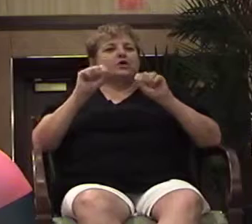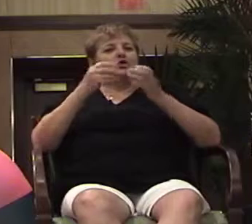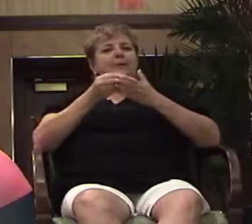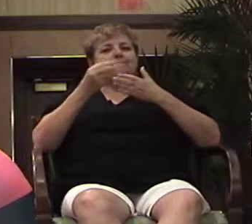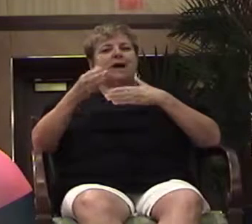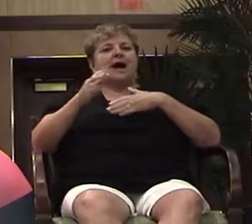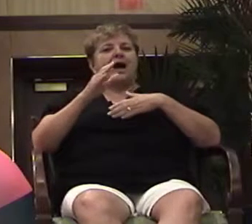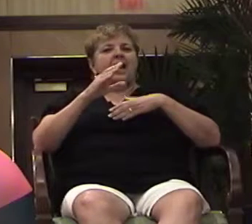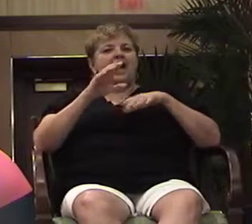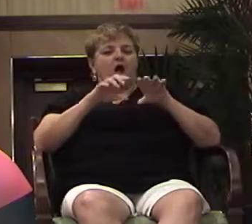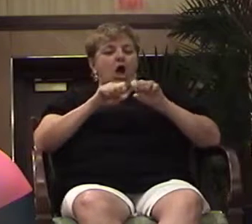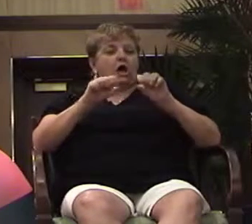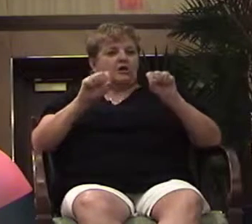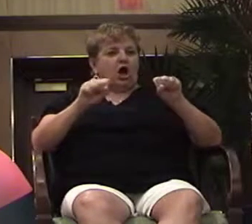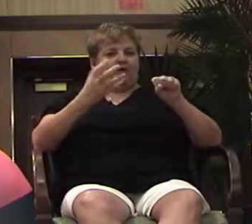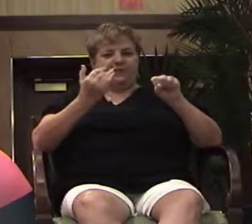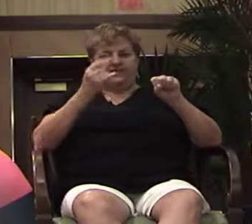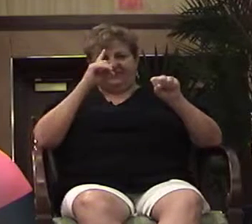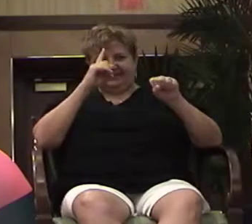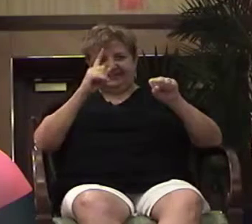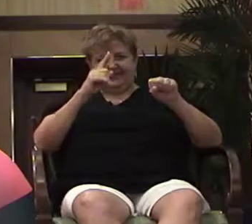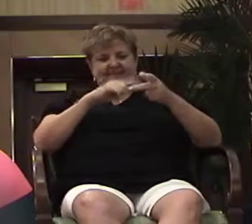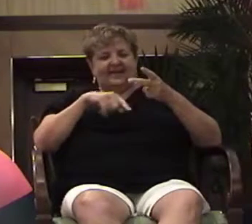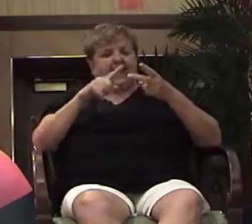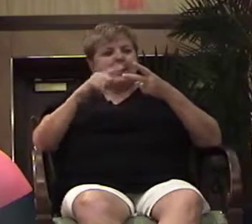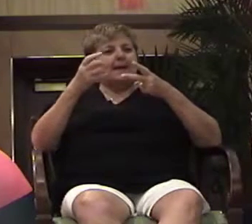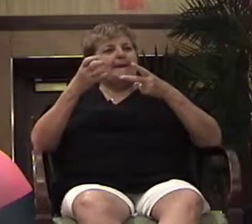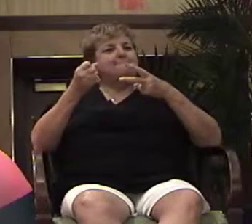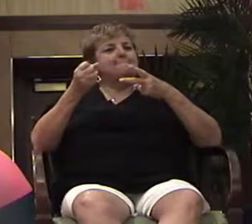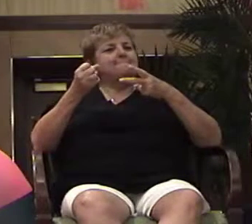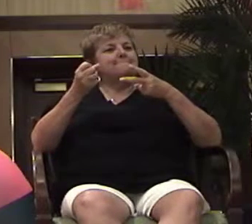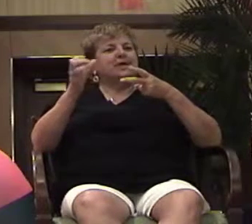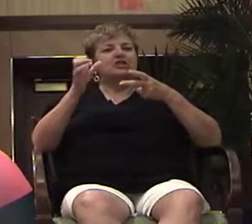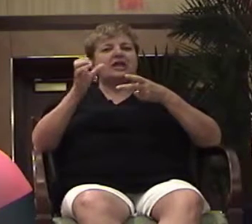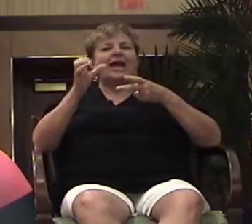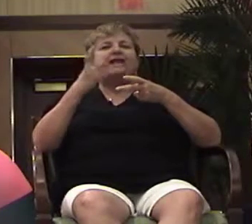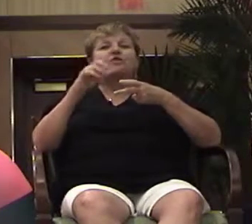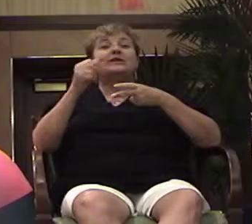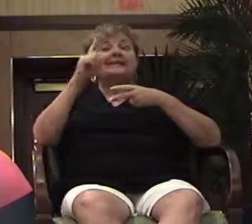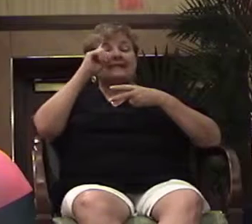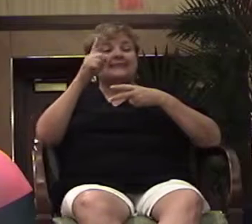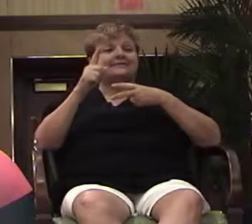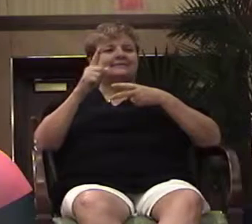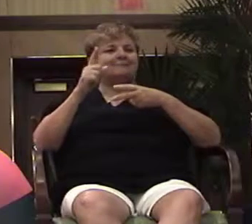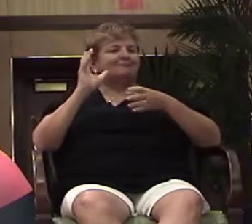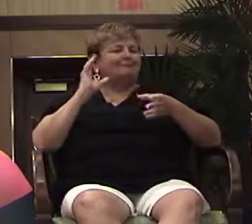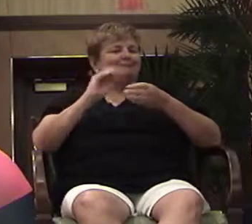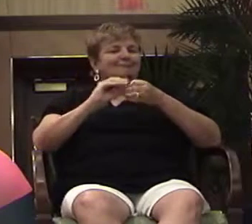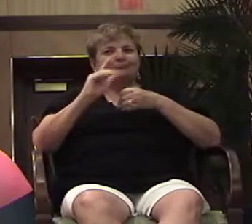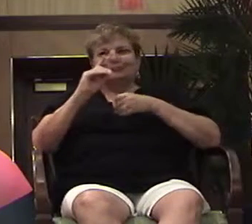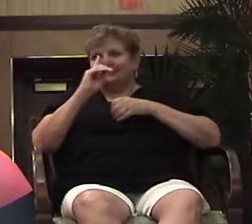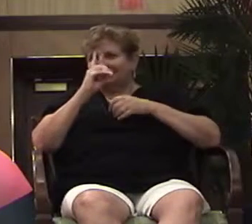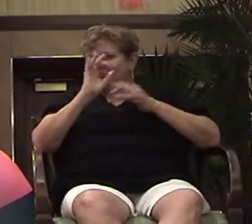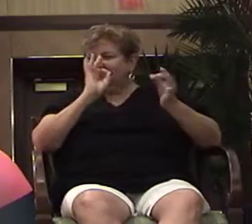for 15 cents and a milkshake for 10 cents. And there was always somebody there that had a